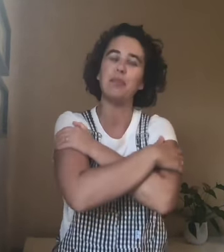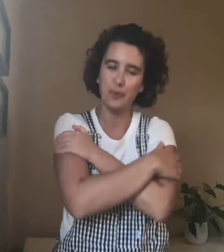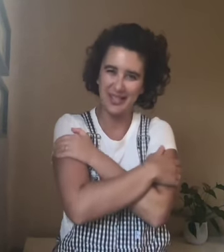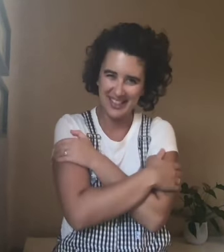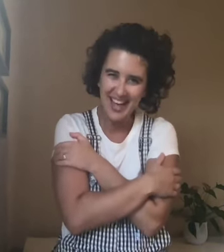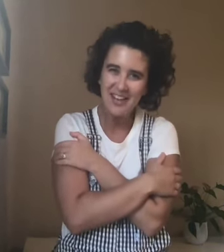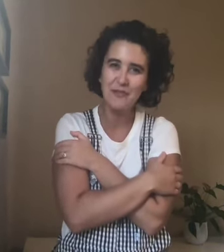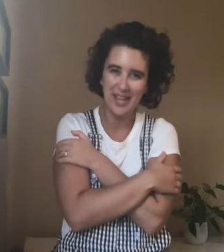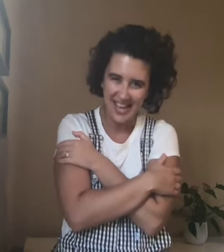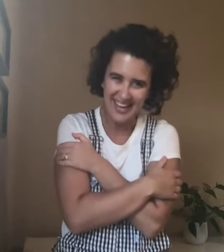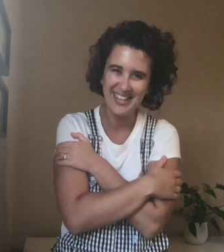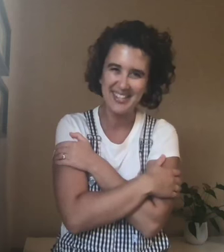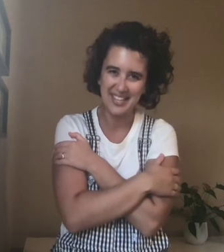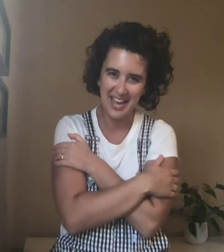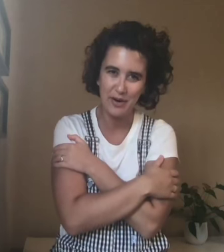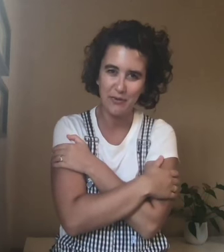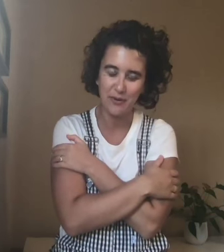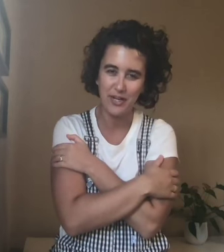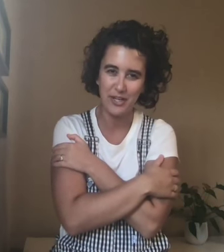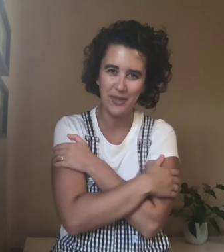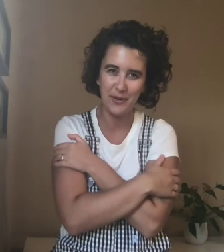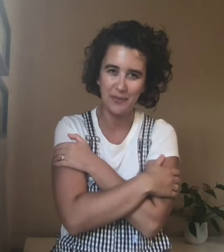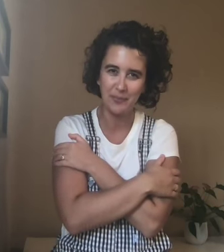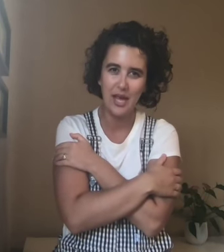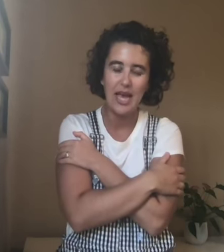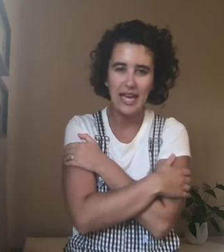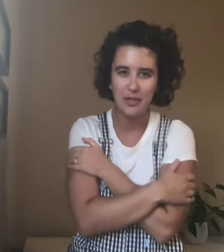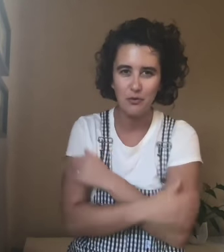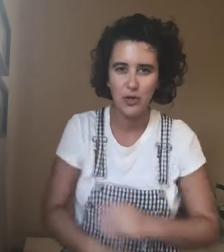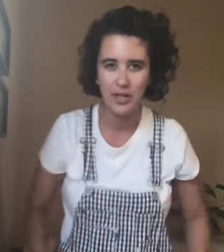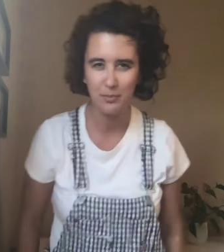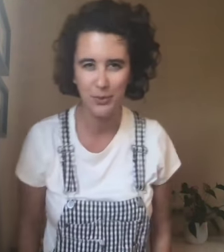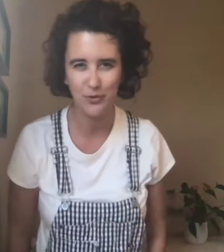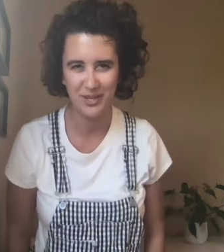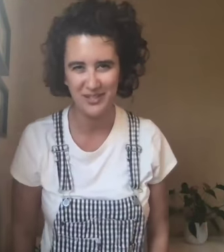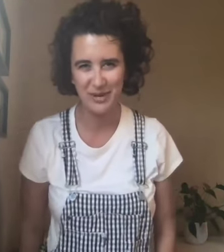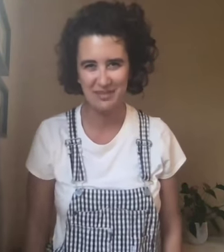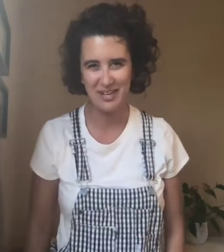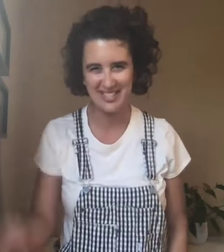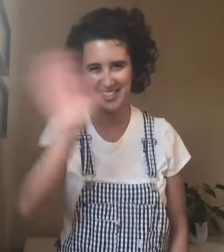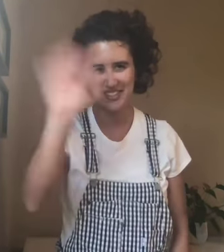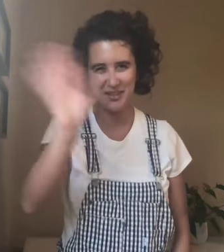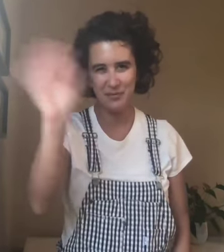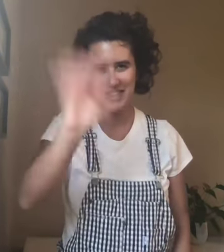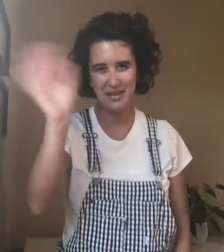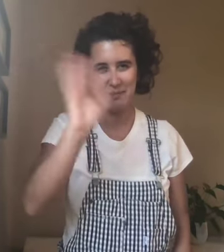we love and care for each other. Can you try the movements with me and sing along with me?